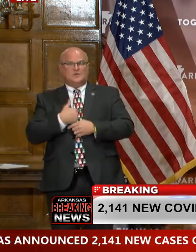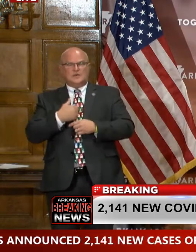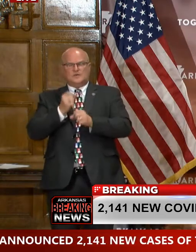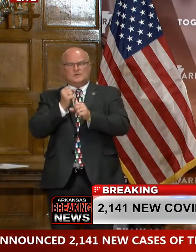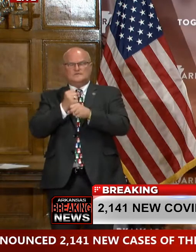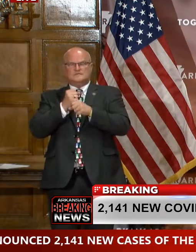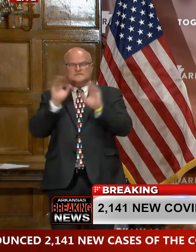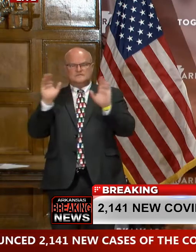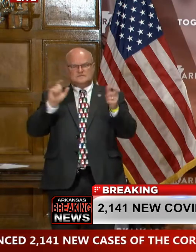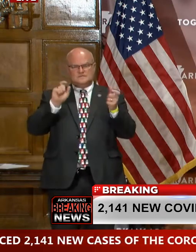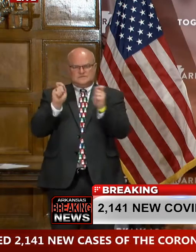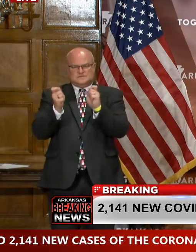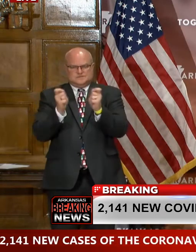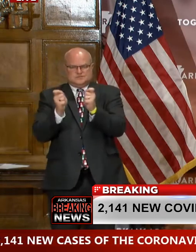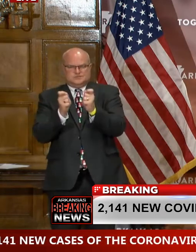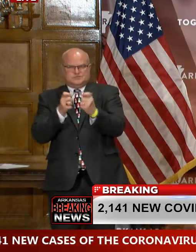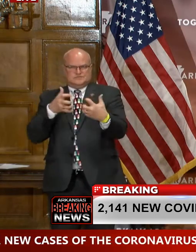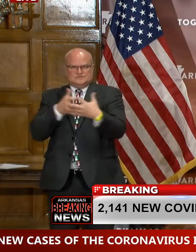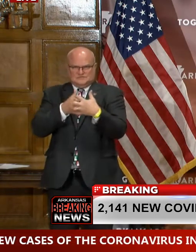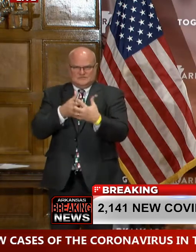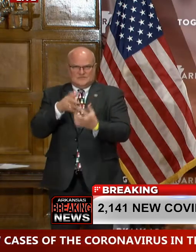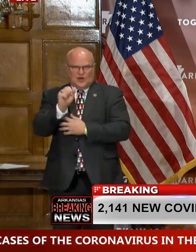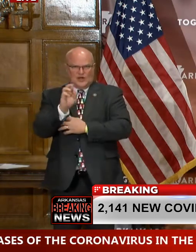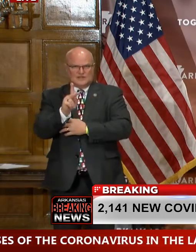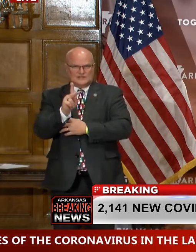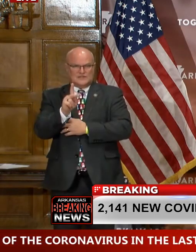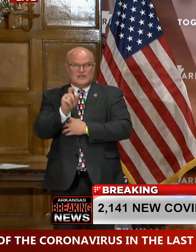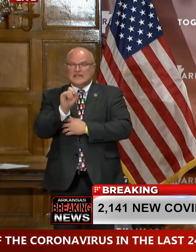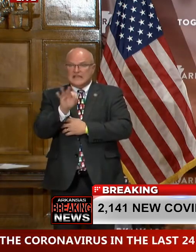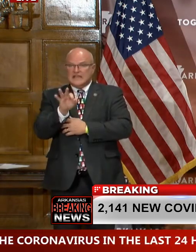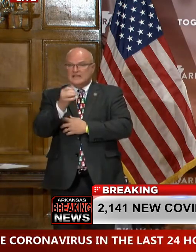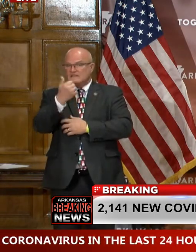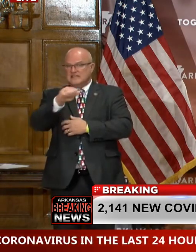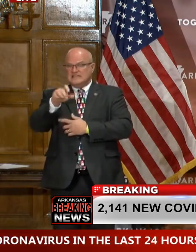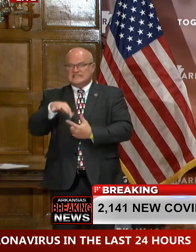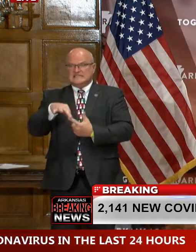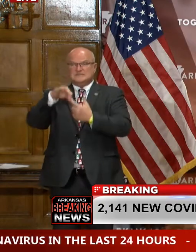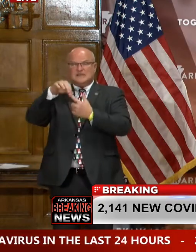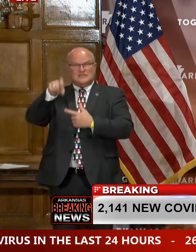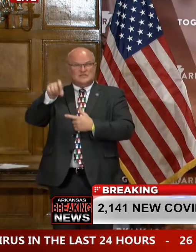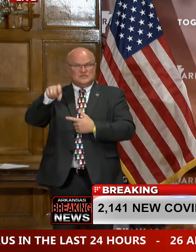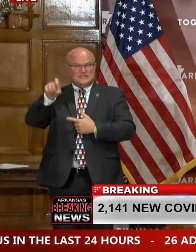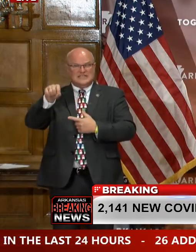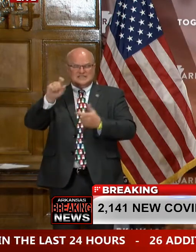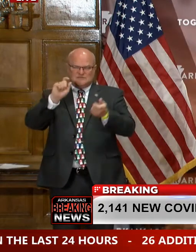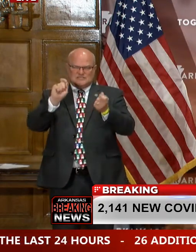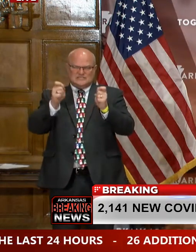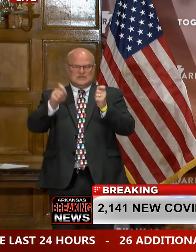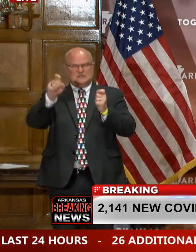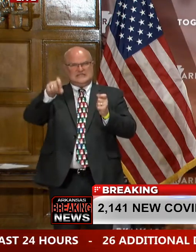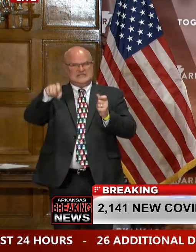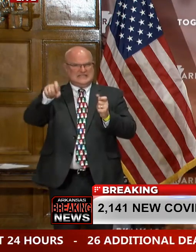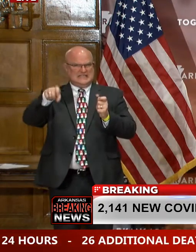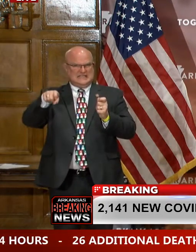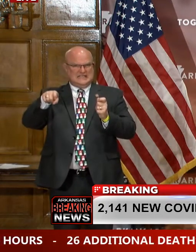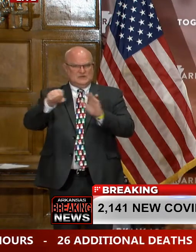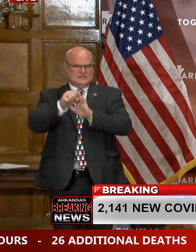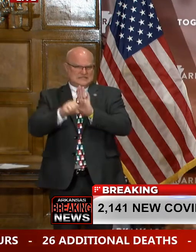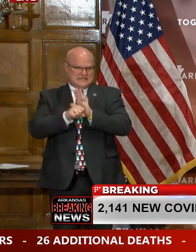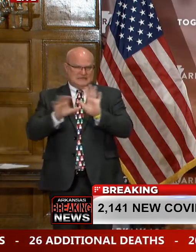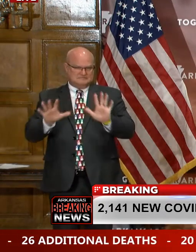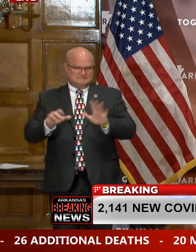tailor-make them fit for Arkansas if there's any special needs or adjustments that need to be made in our